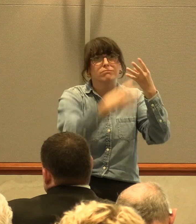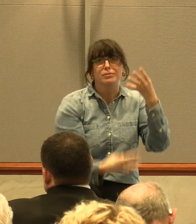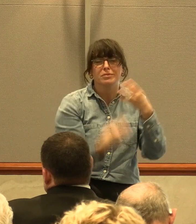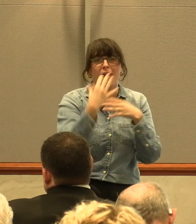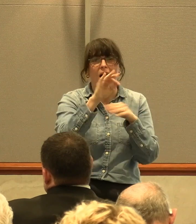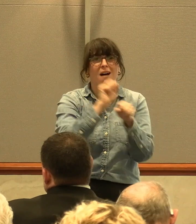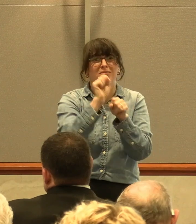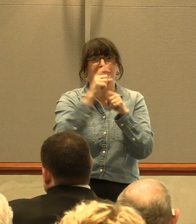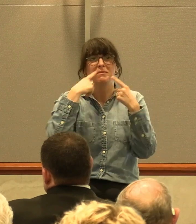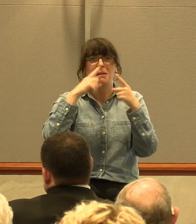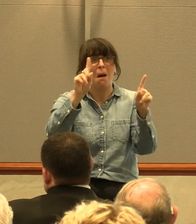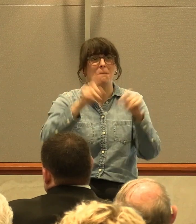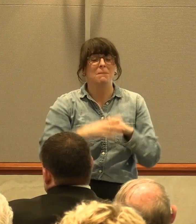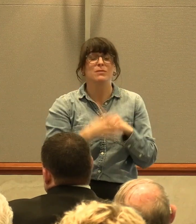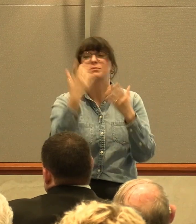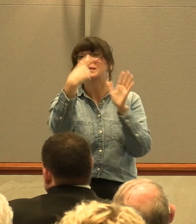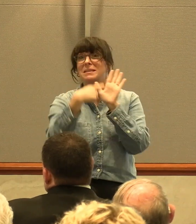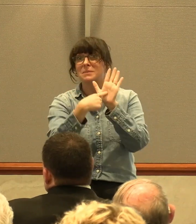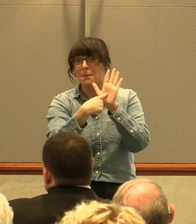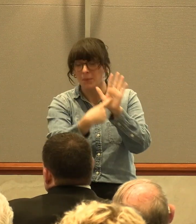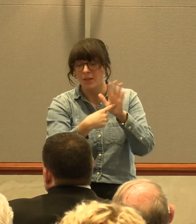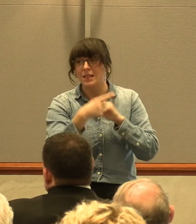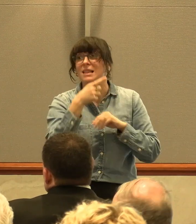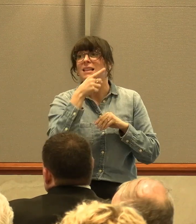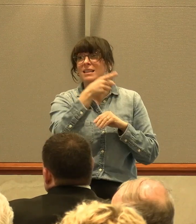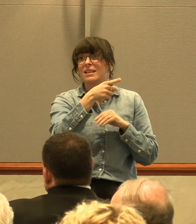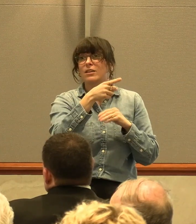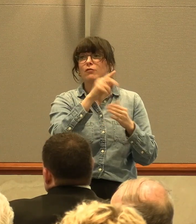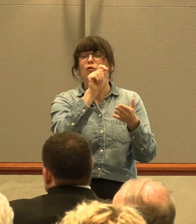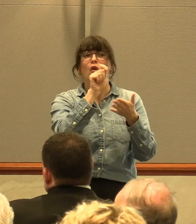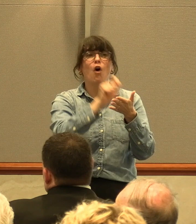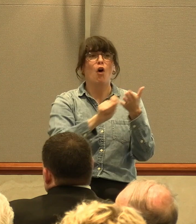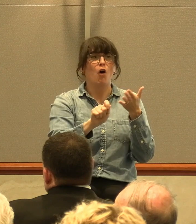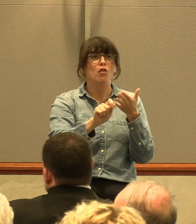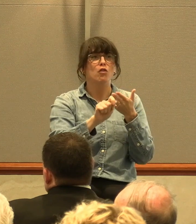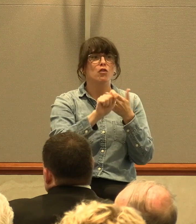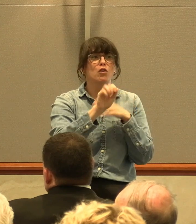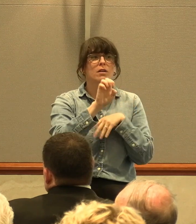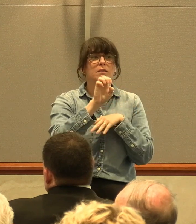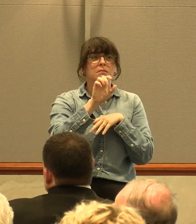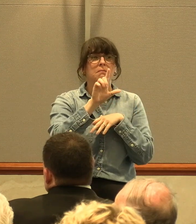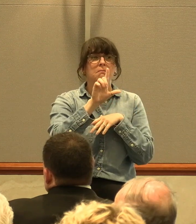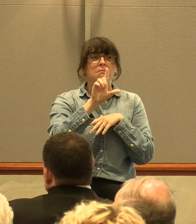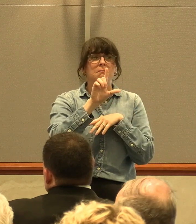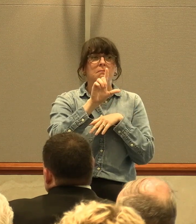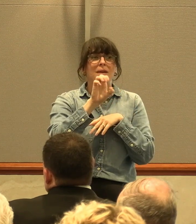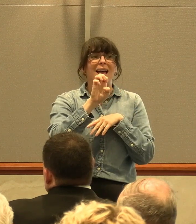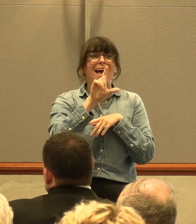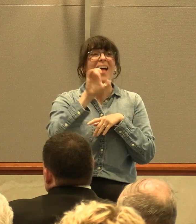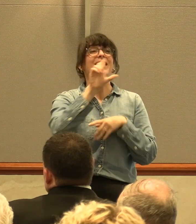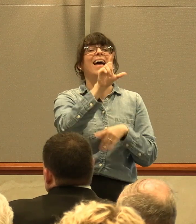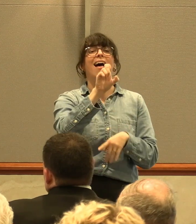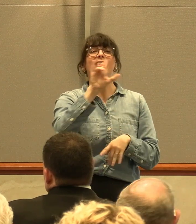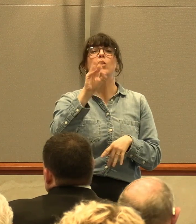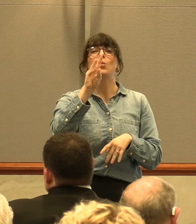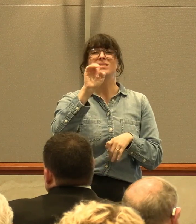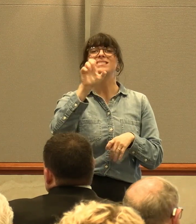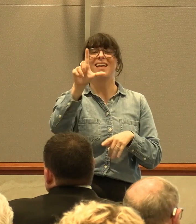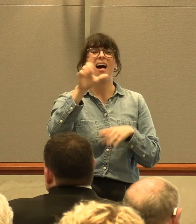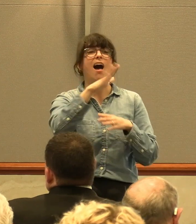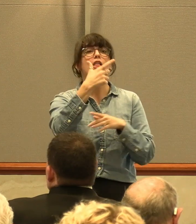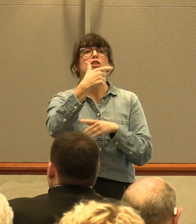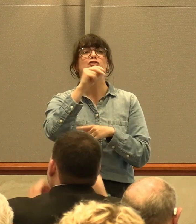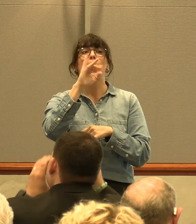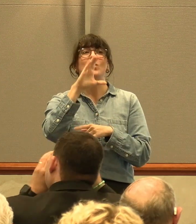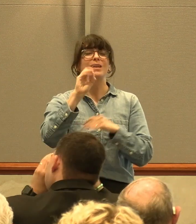For instance, he authored the Elie Wiesel Genocide and Atrocities Prevention Act